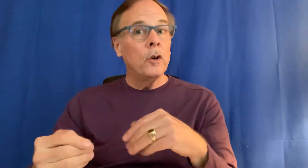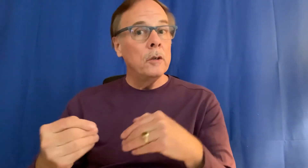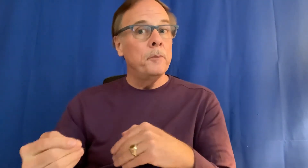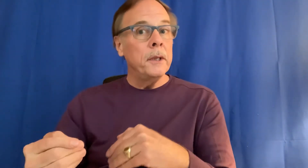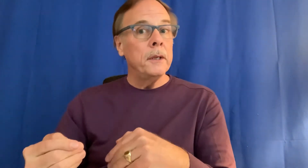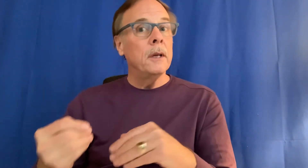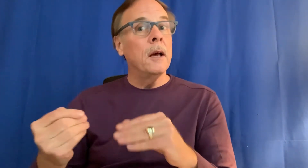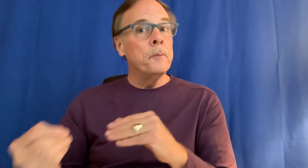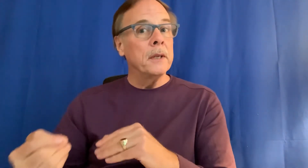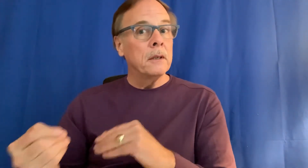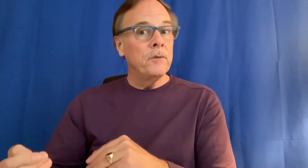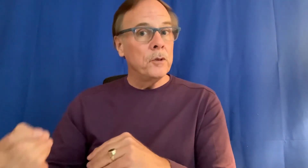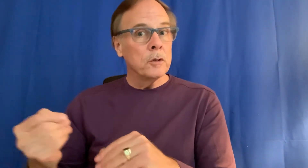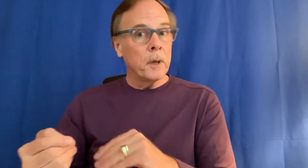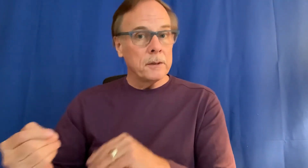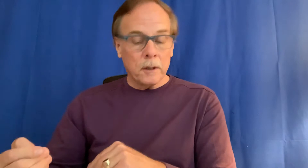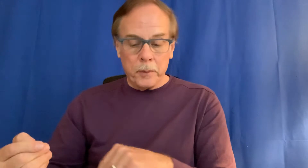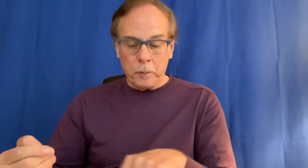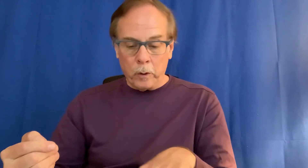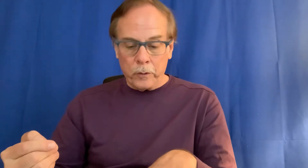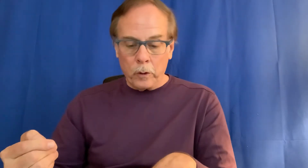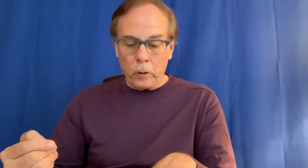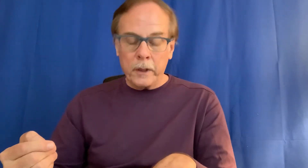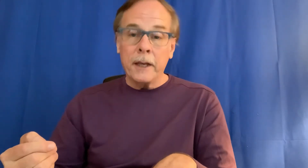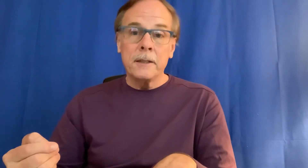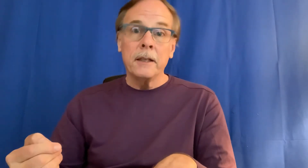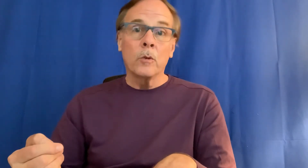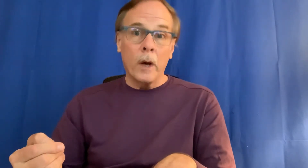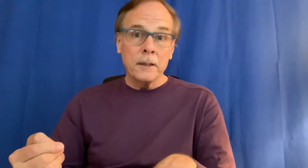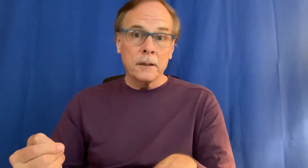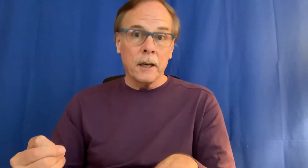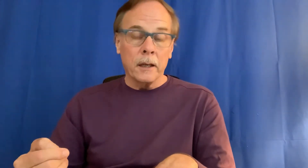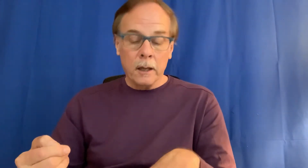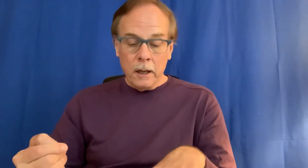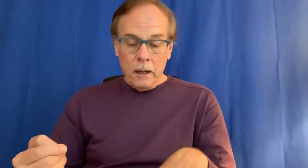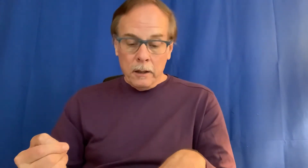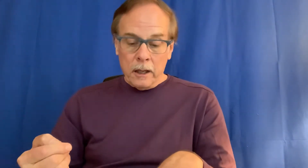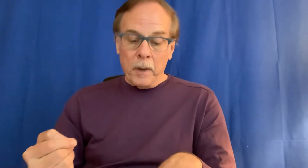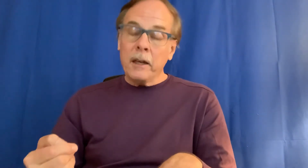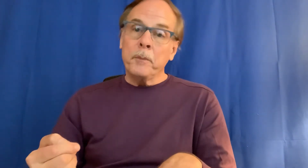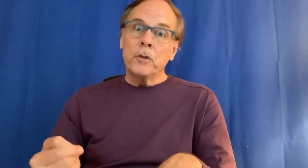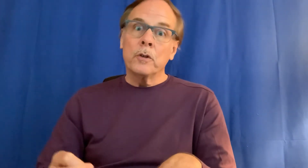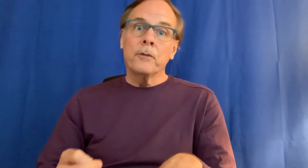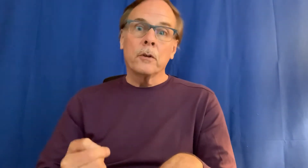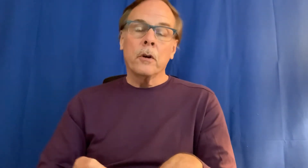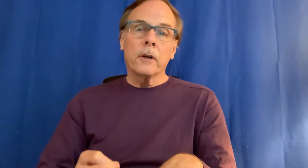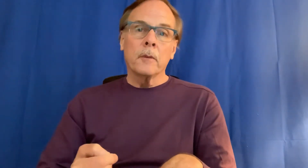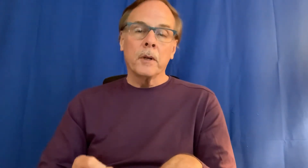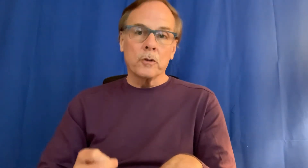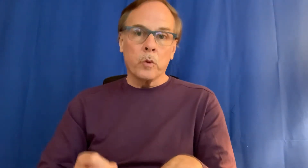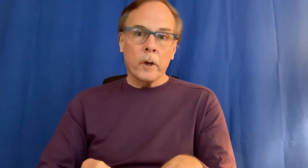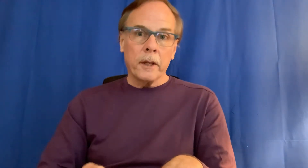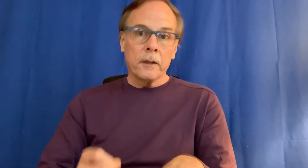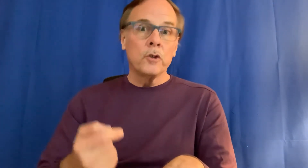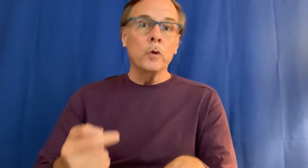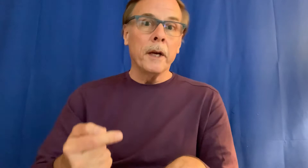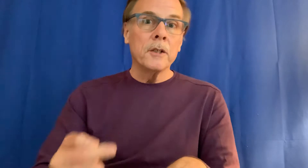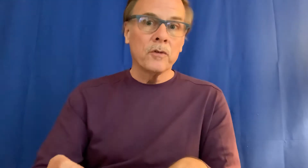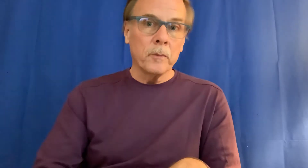could be a bit confused by some people. If you're on the 18th Wednesday, they might not be sure if you're talking about the 20th, 2 days from